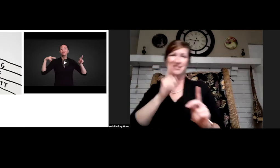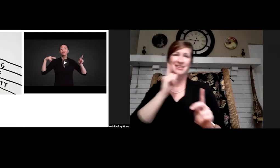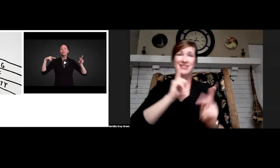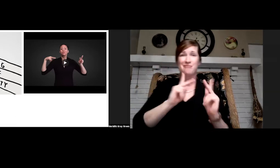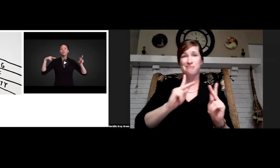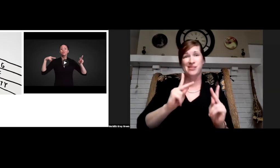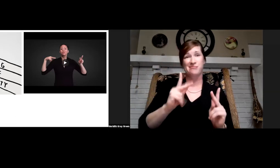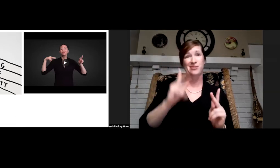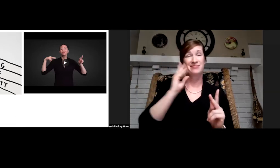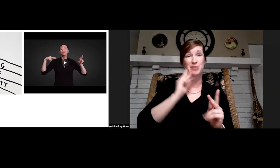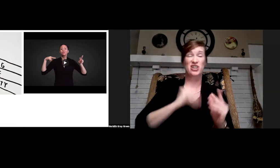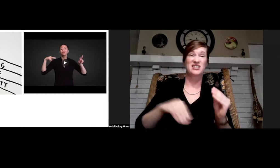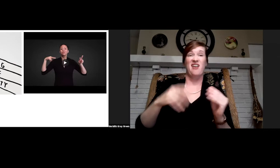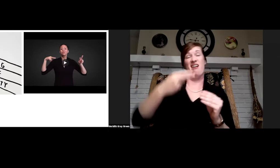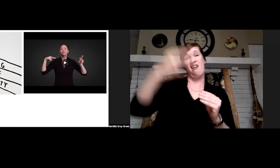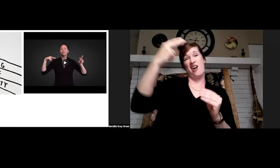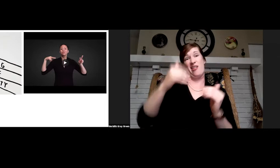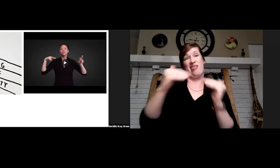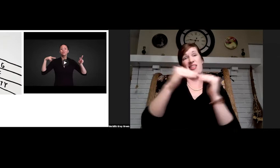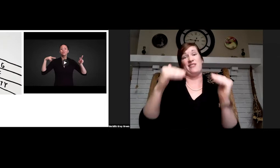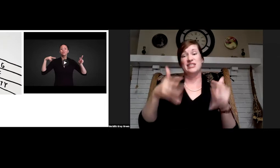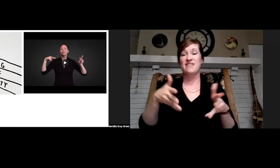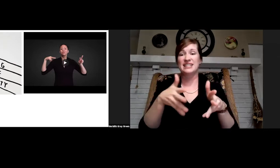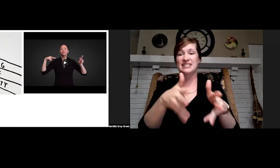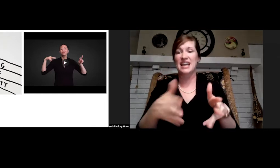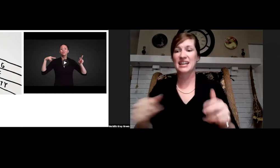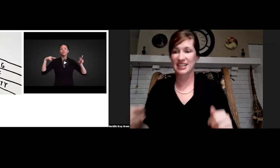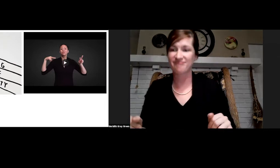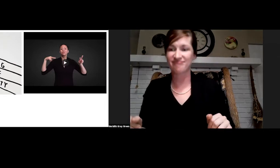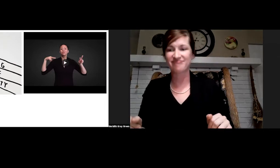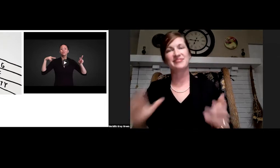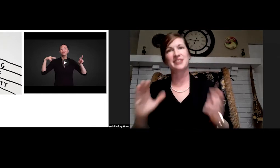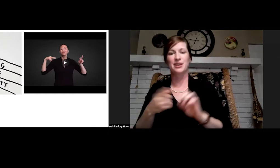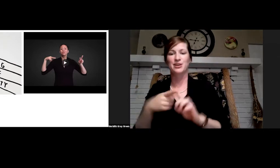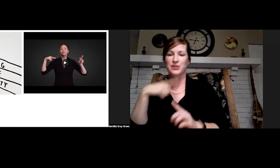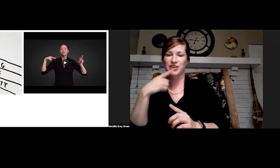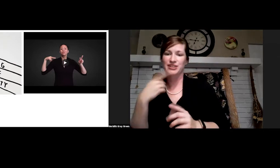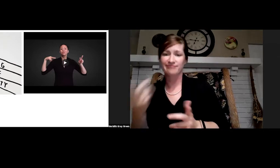Compared to hearing people, deaf people experience a high level of anxiety.